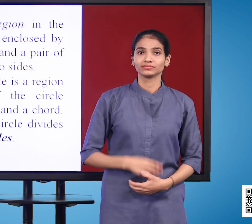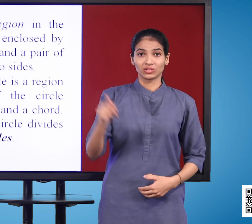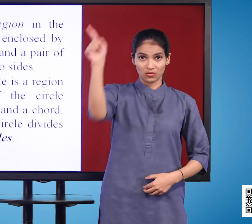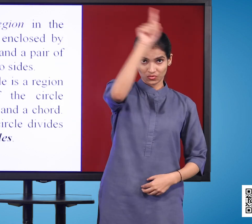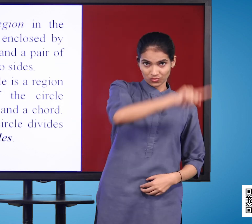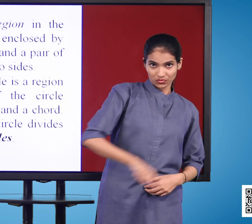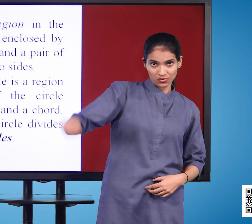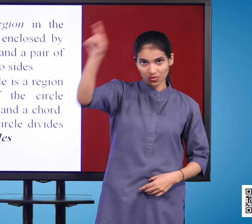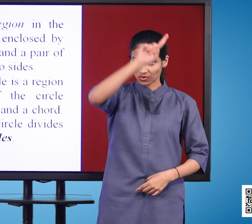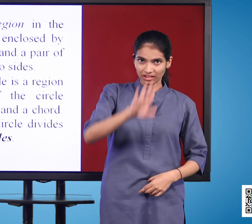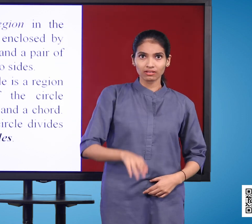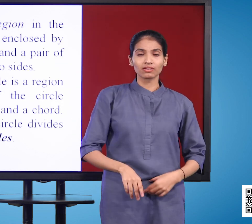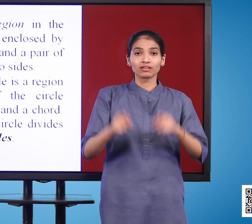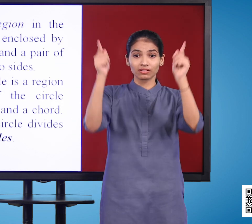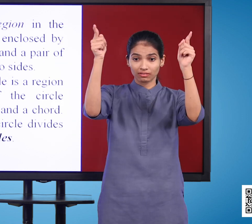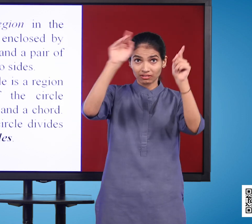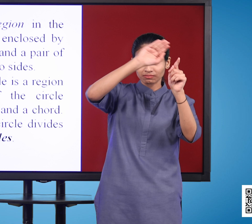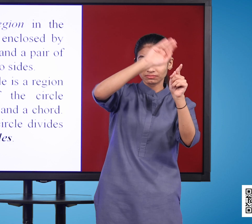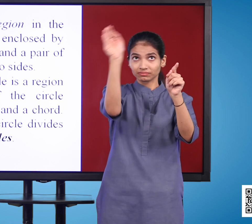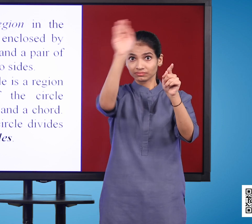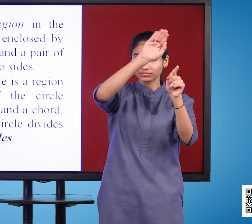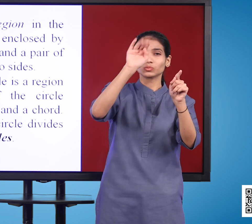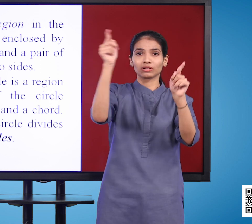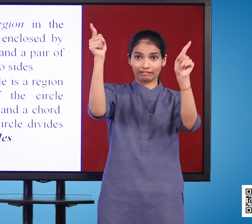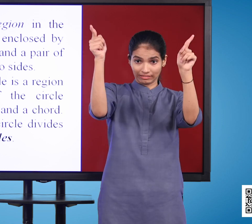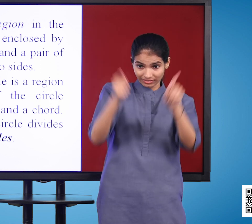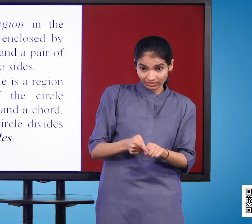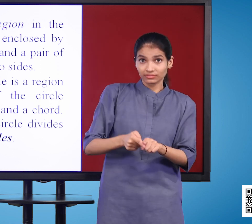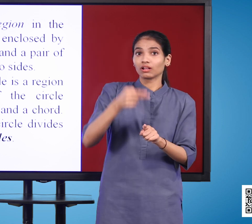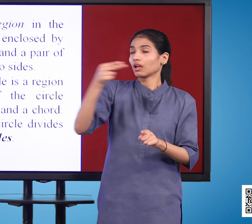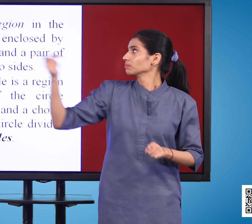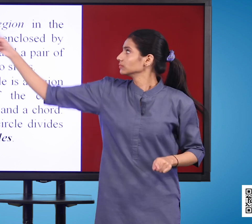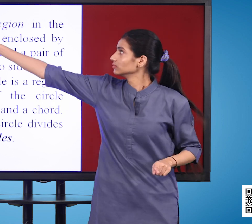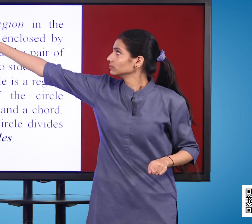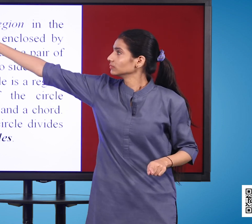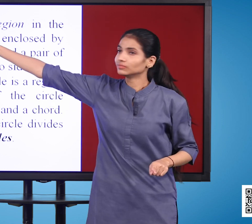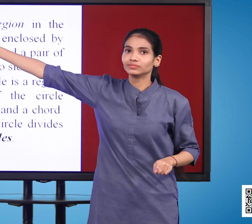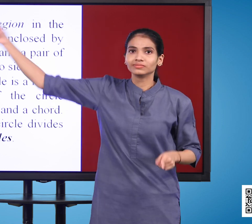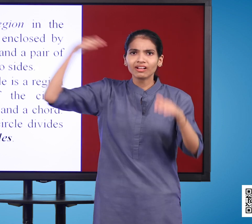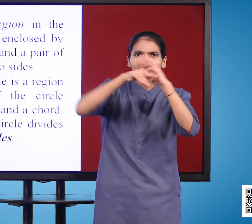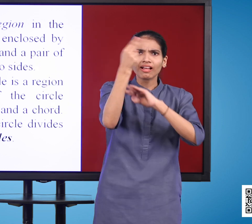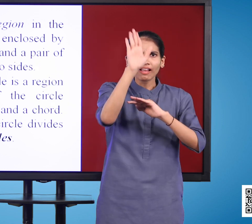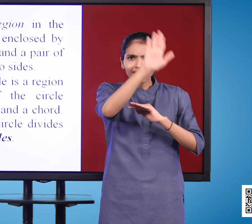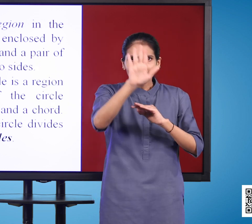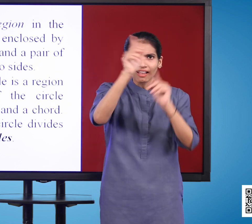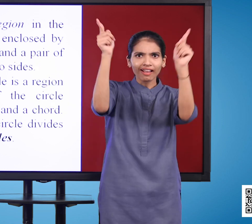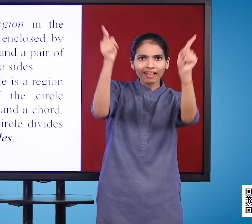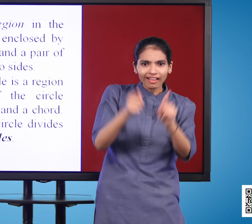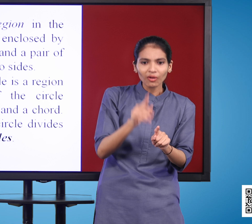A sector is the region in the interior of a circle enclosed by an arc on one side and a pair of radii